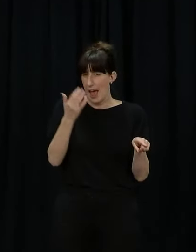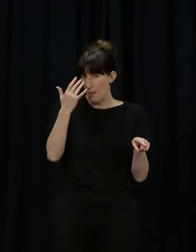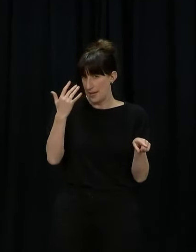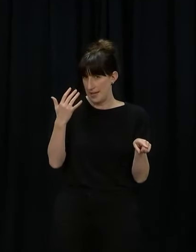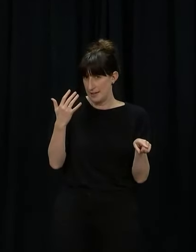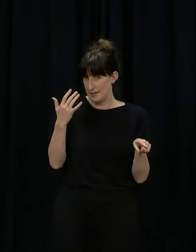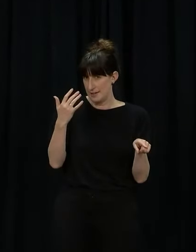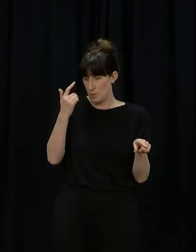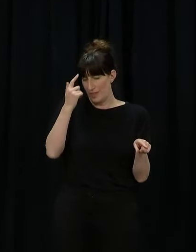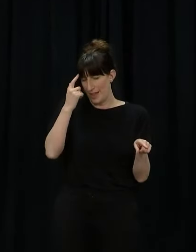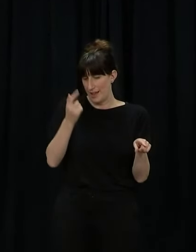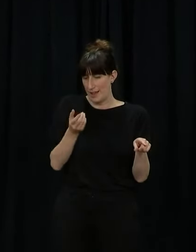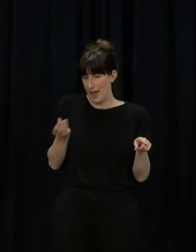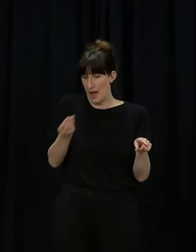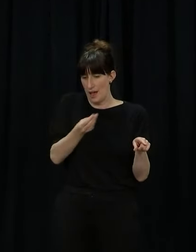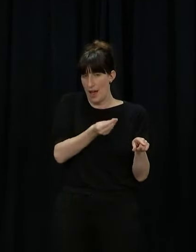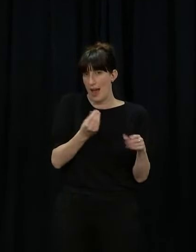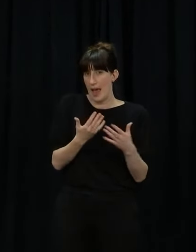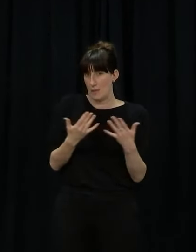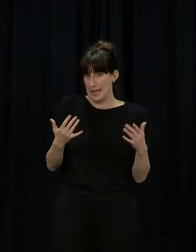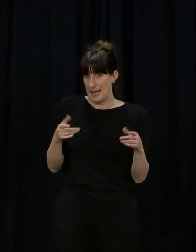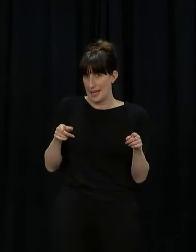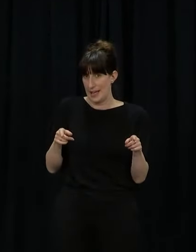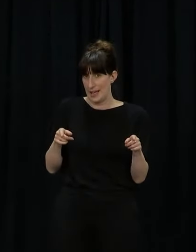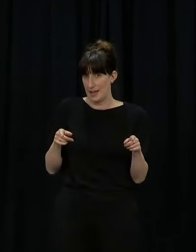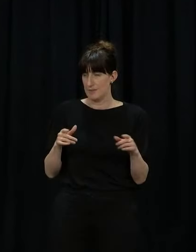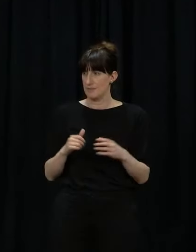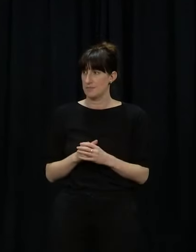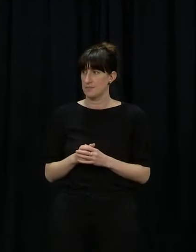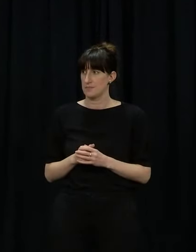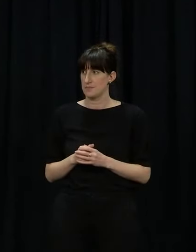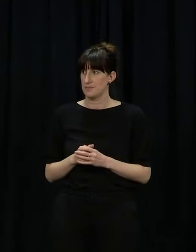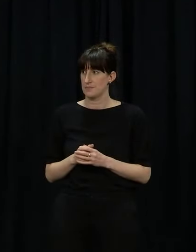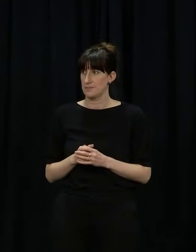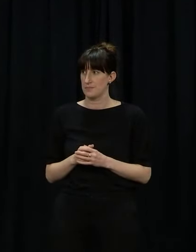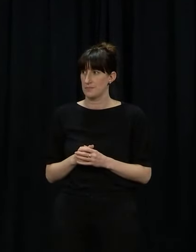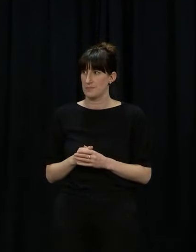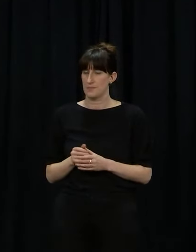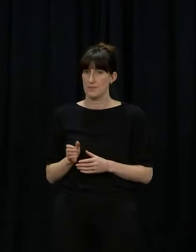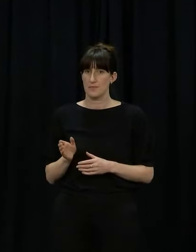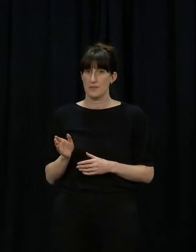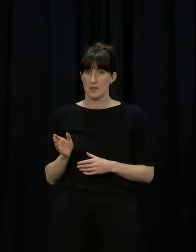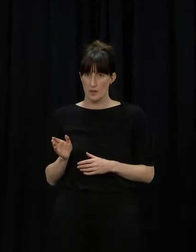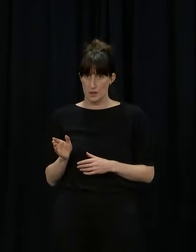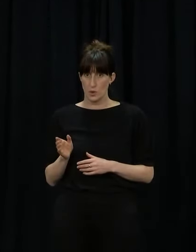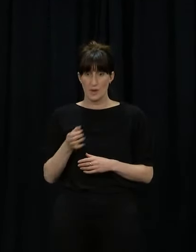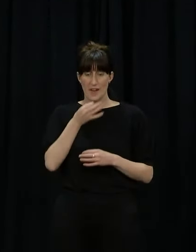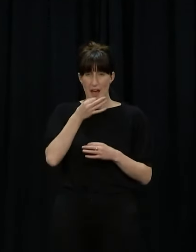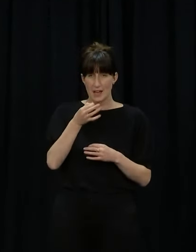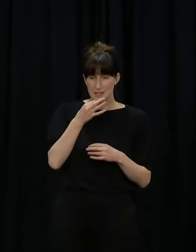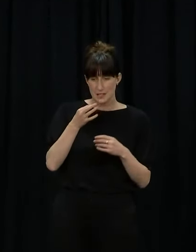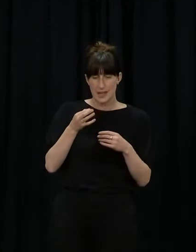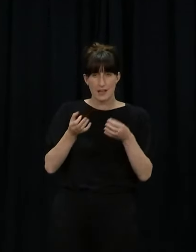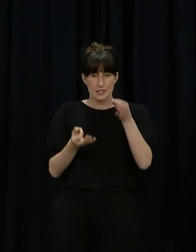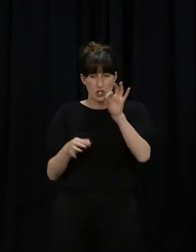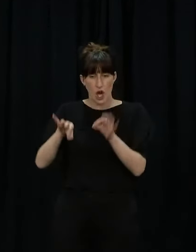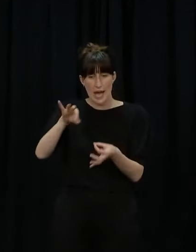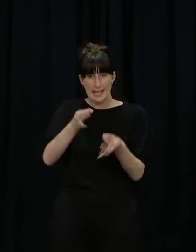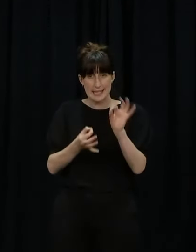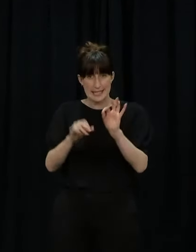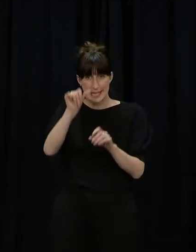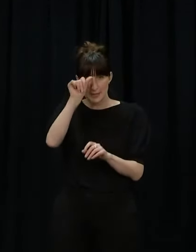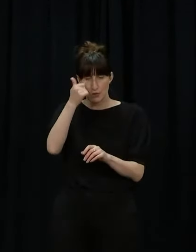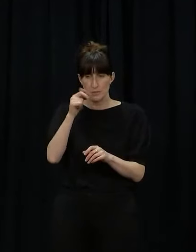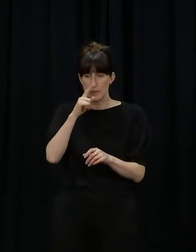still open, but is it enough to carry on that path? Yeah, so this is something we've asked our scientists and those who interpret